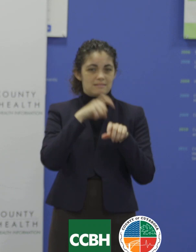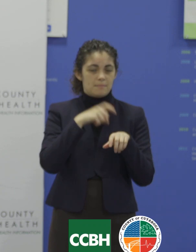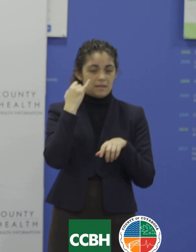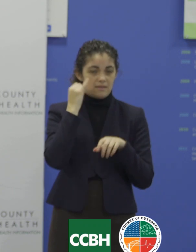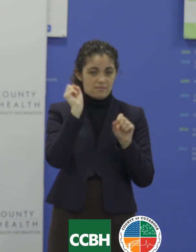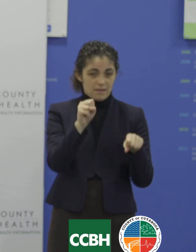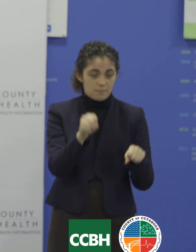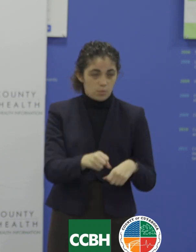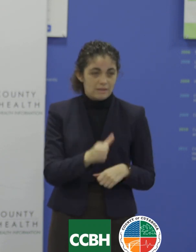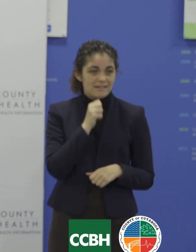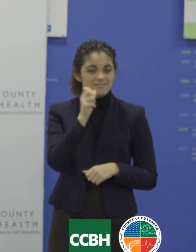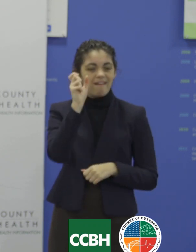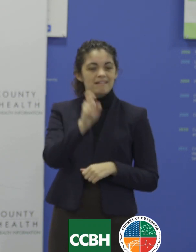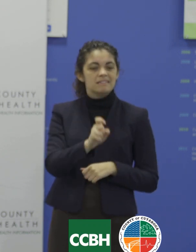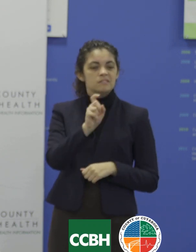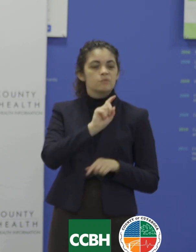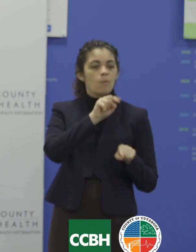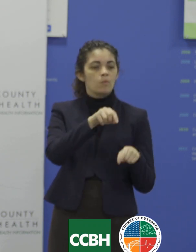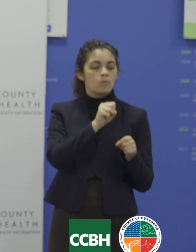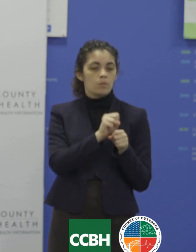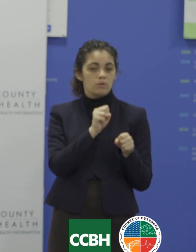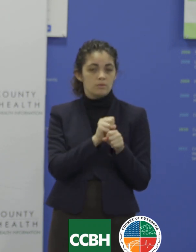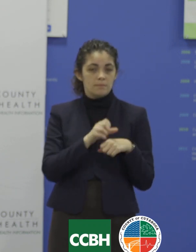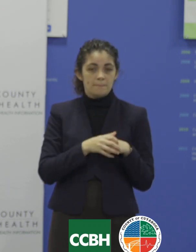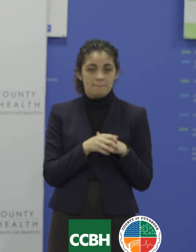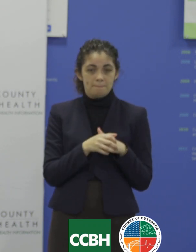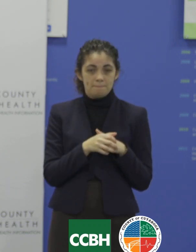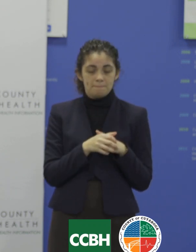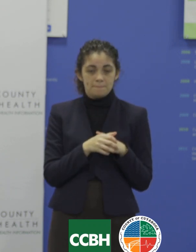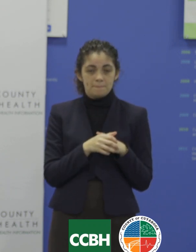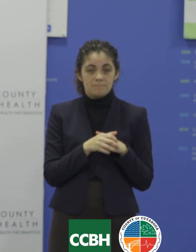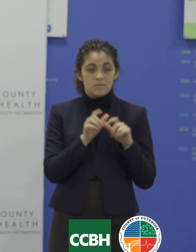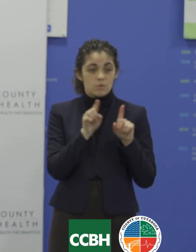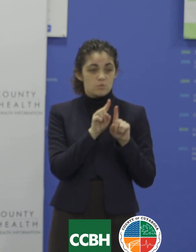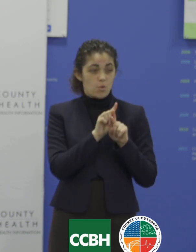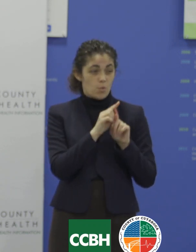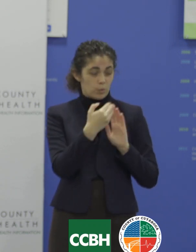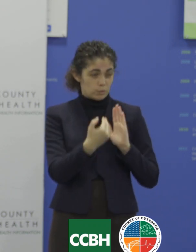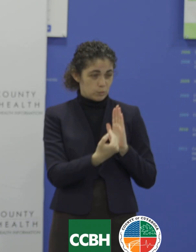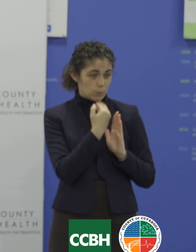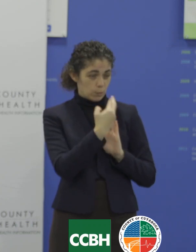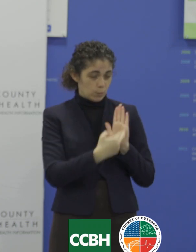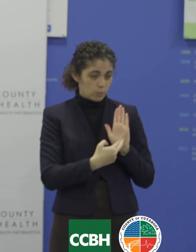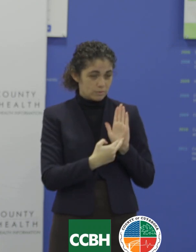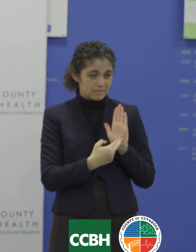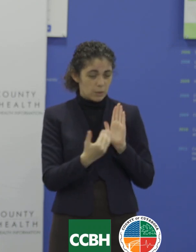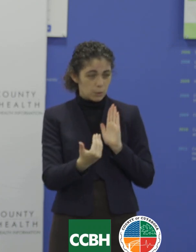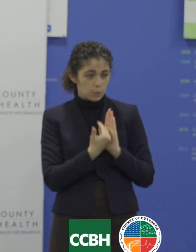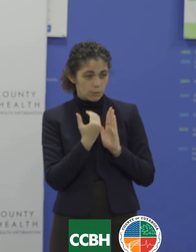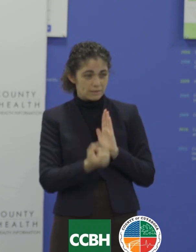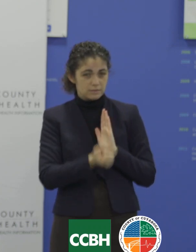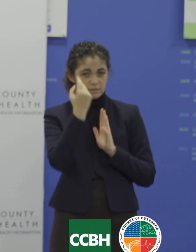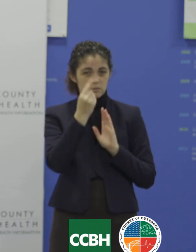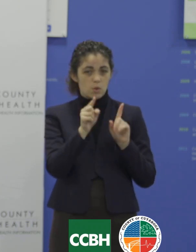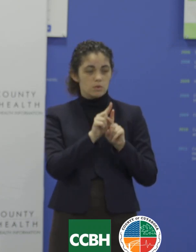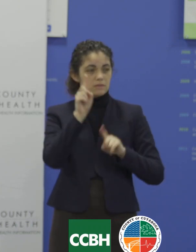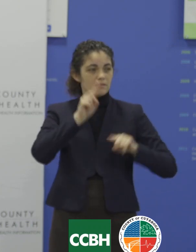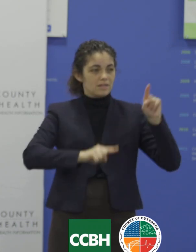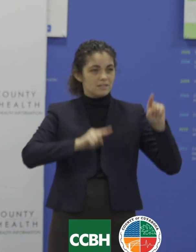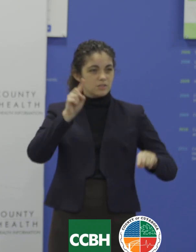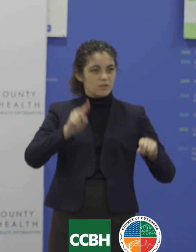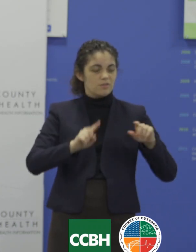they're deemed non-essential. Given that these rules are new and the guidance is new, there may be some variation